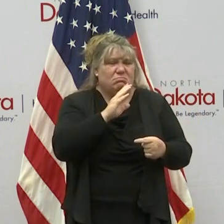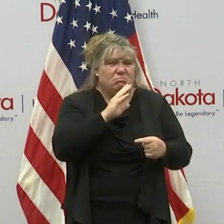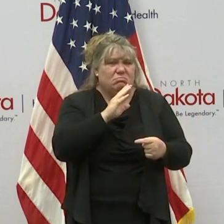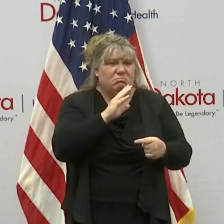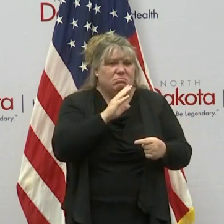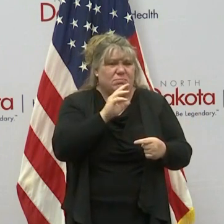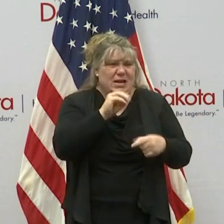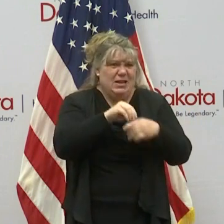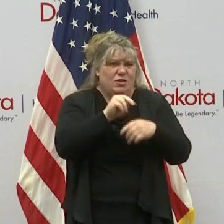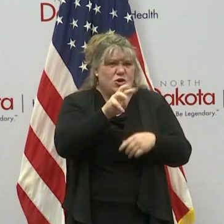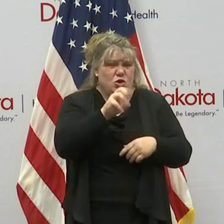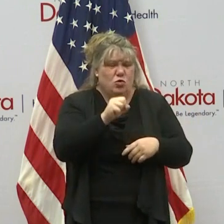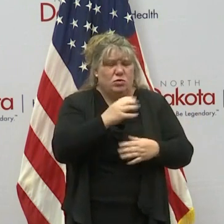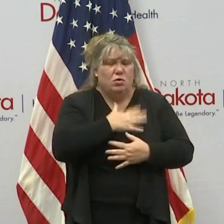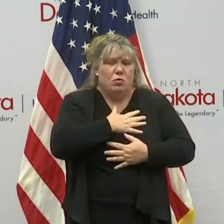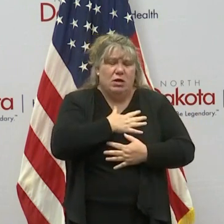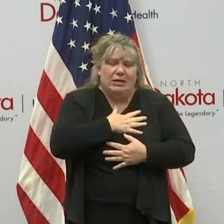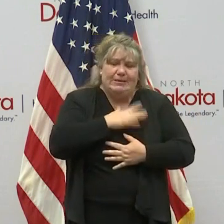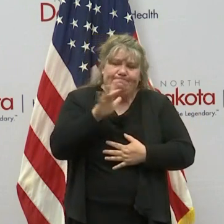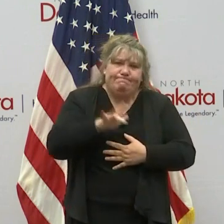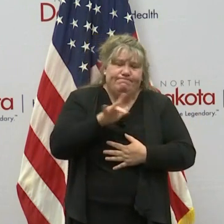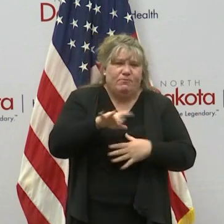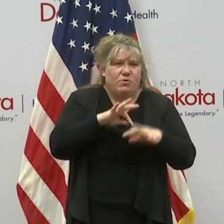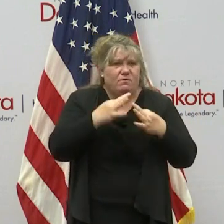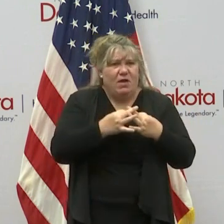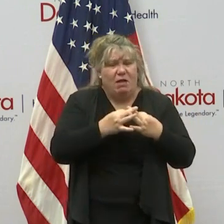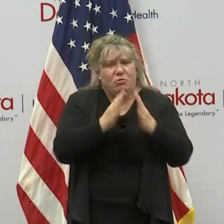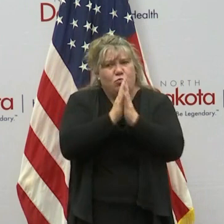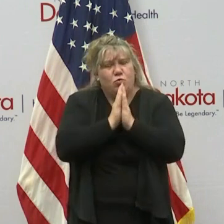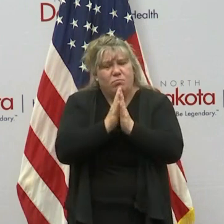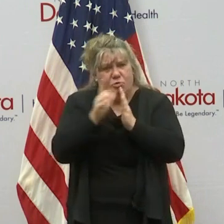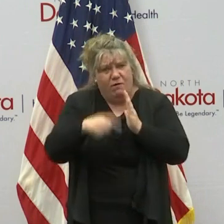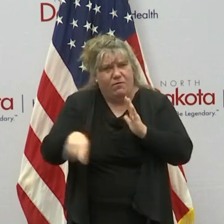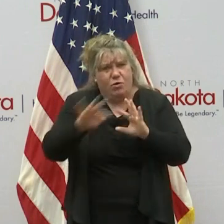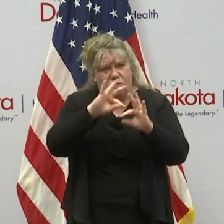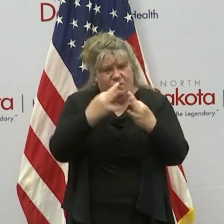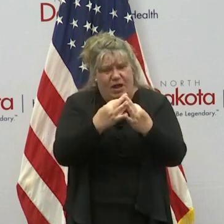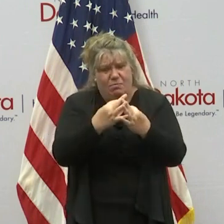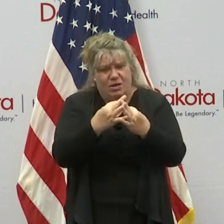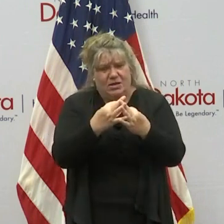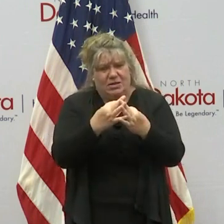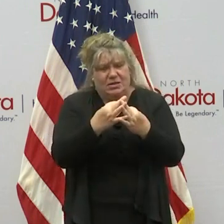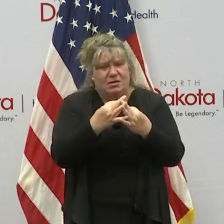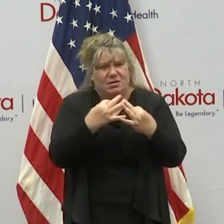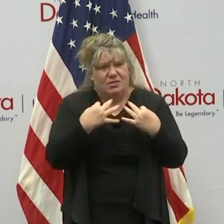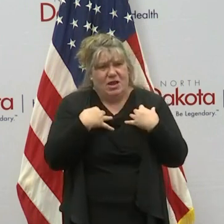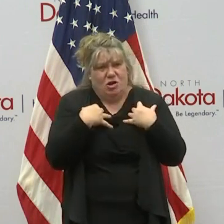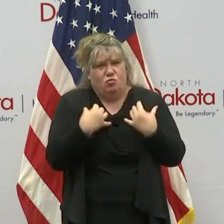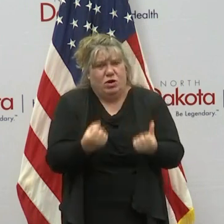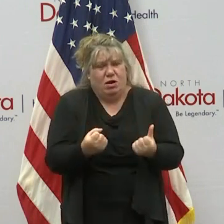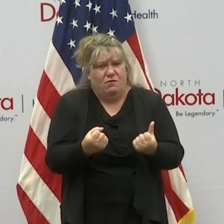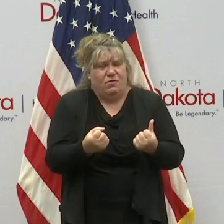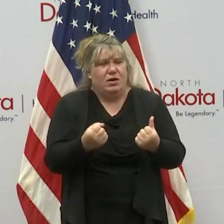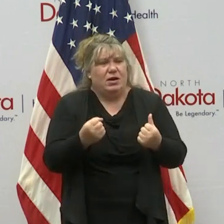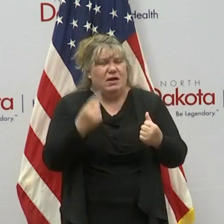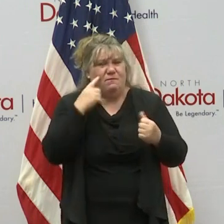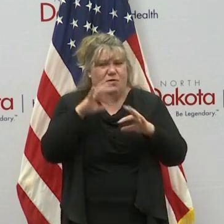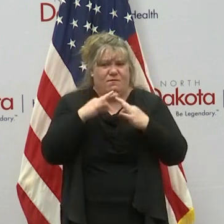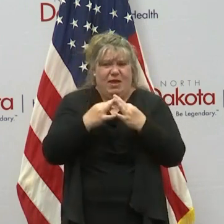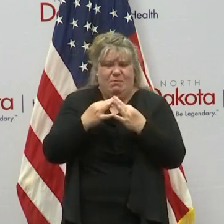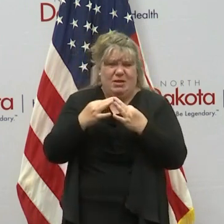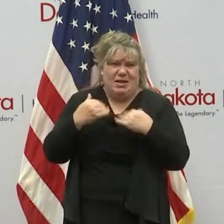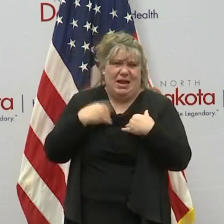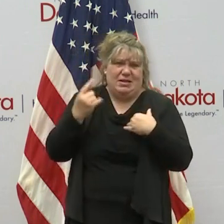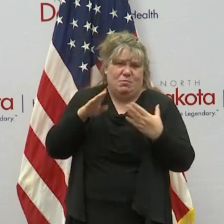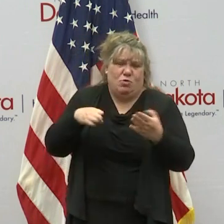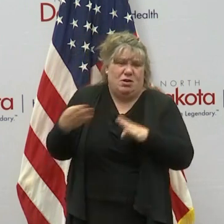hearts go out to those families, and our prayers are with those that are in recovery. But this is, again, significantly